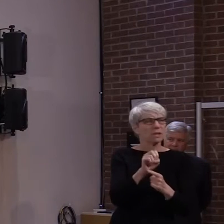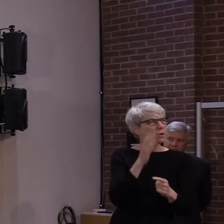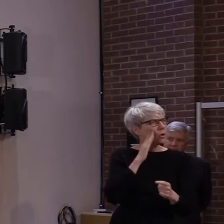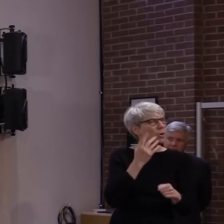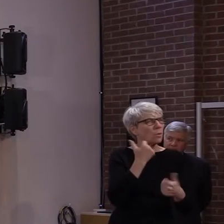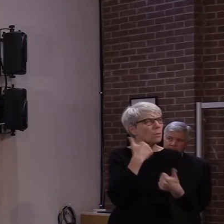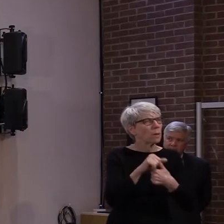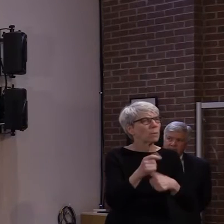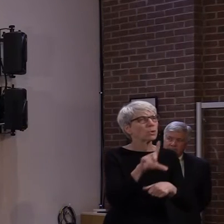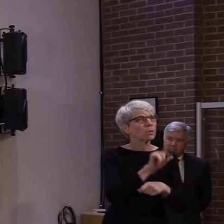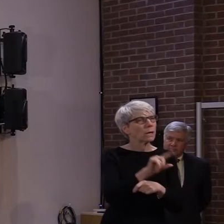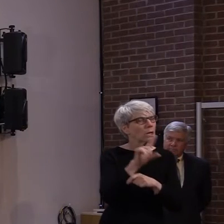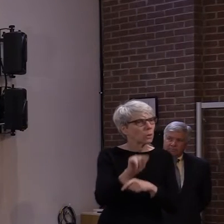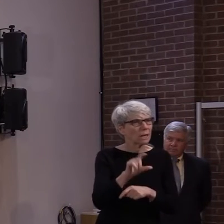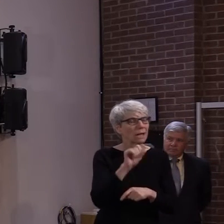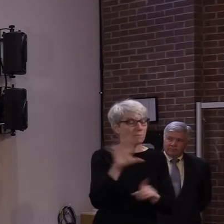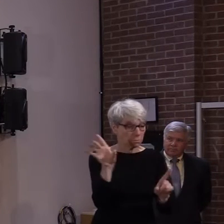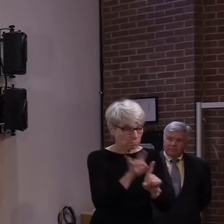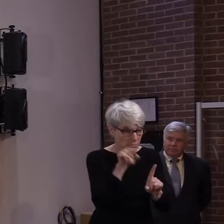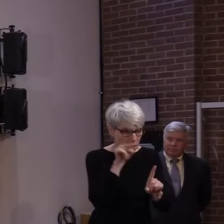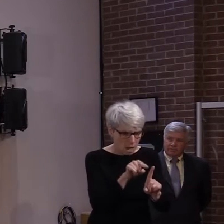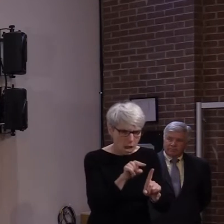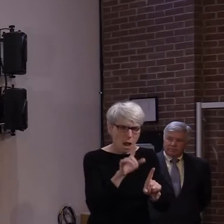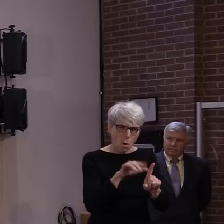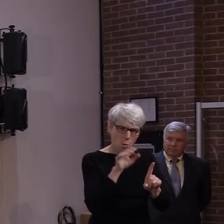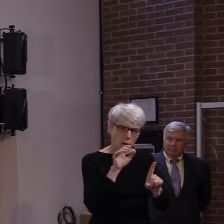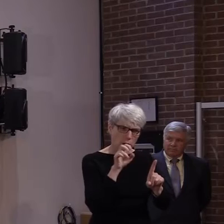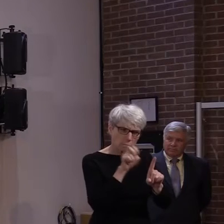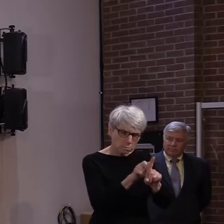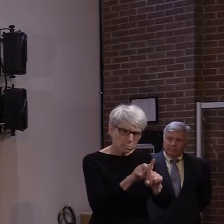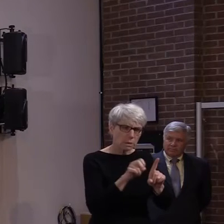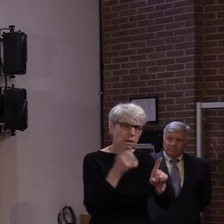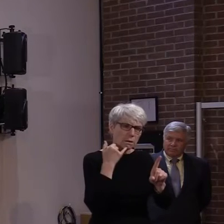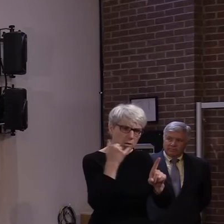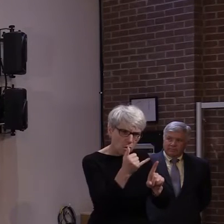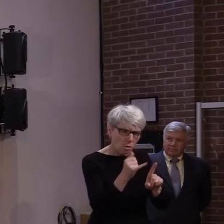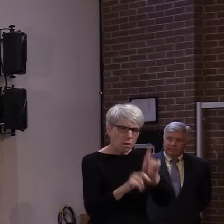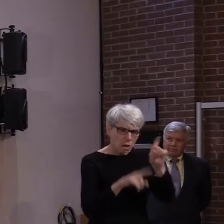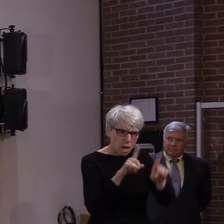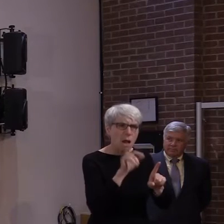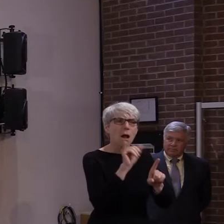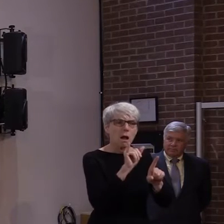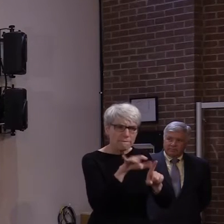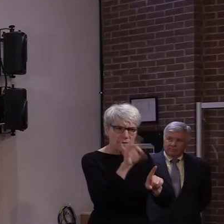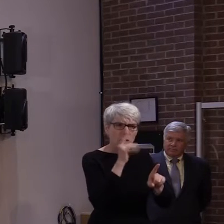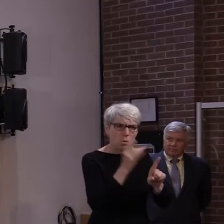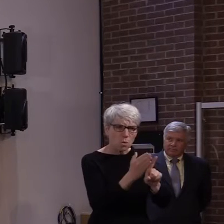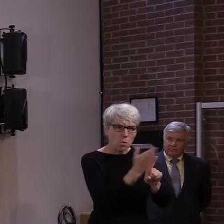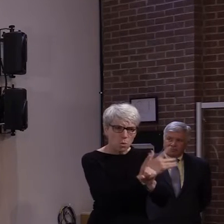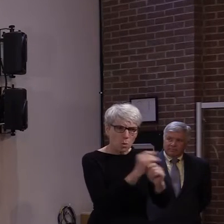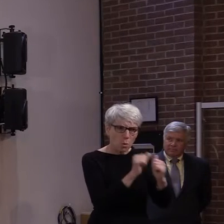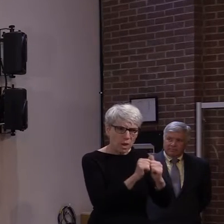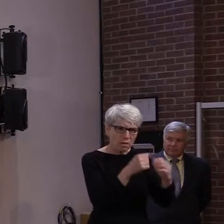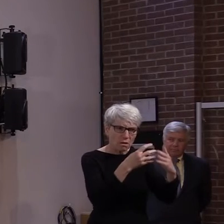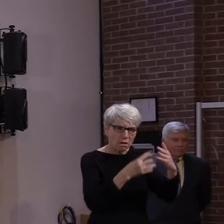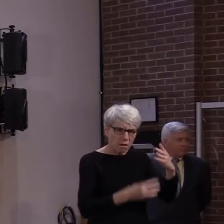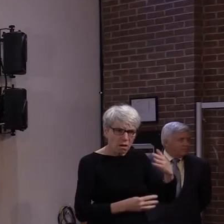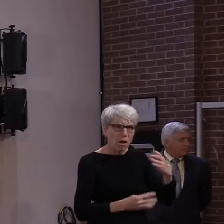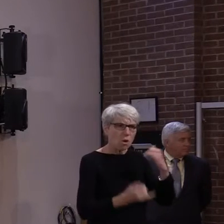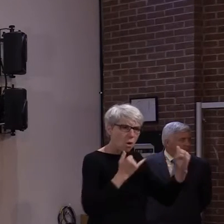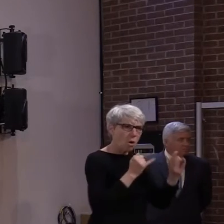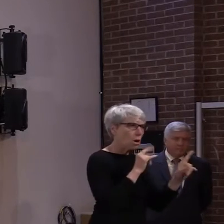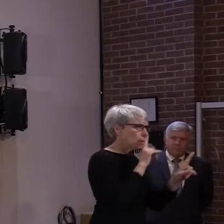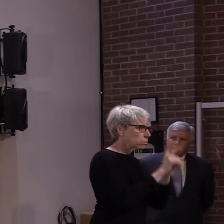now? And like how many people do we have making calls and whatnot? I can't give you an official